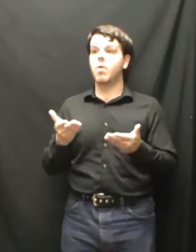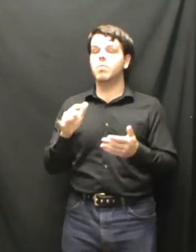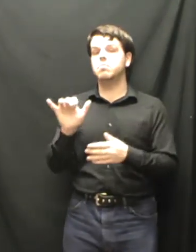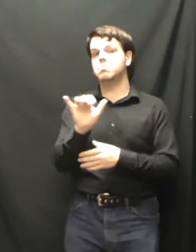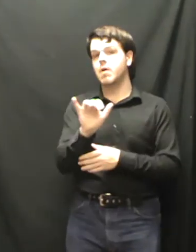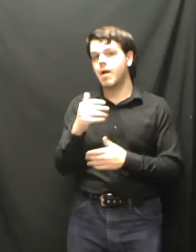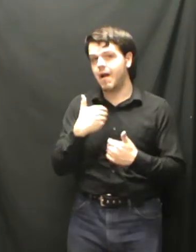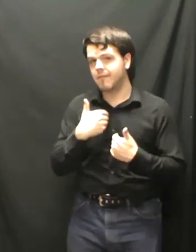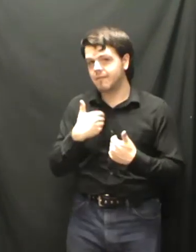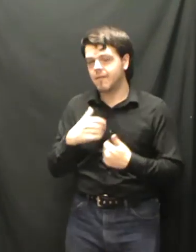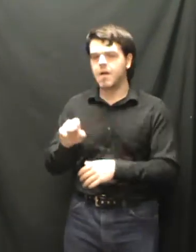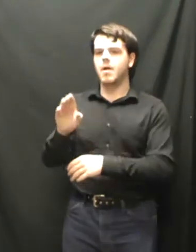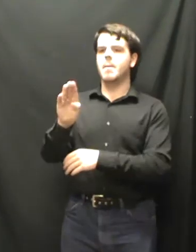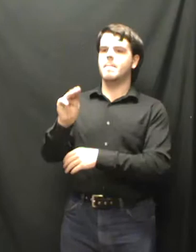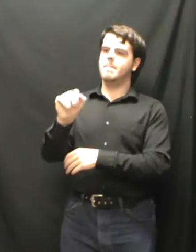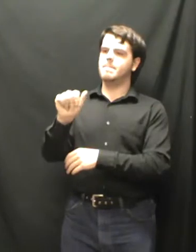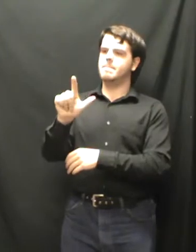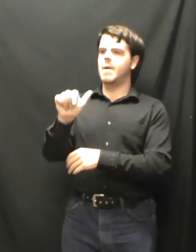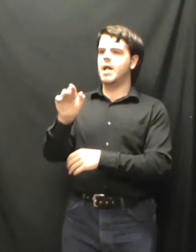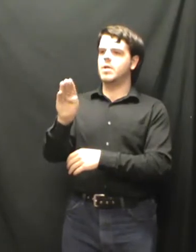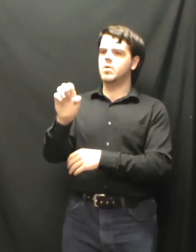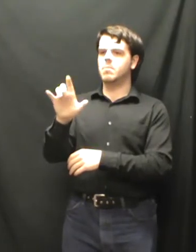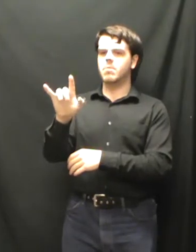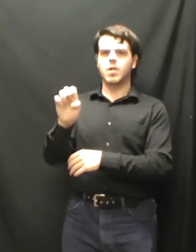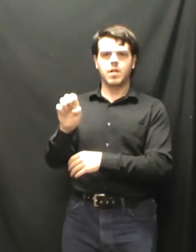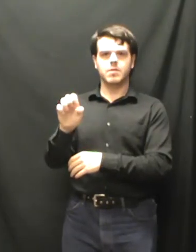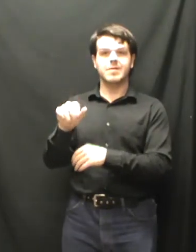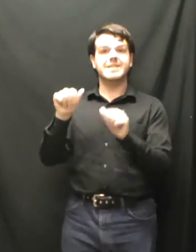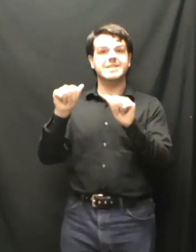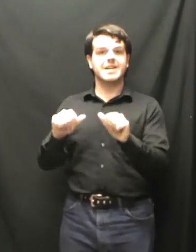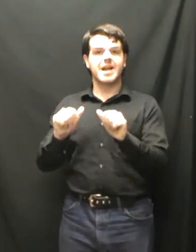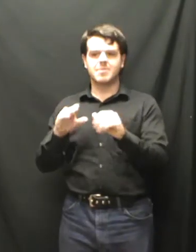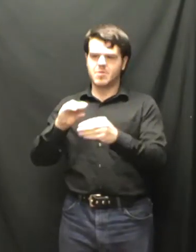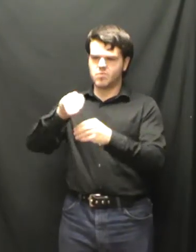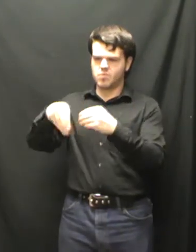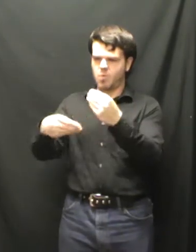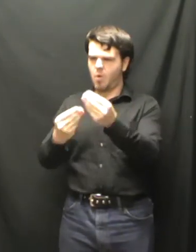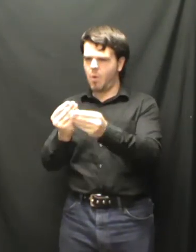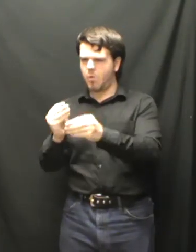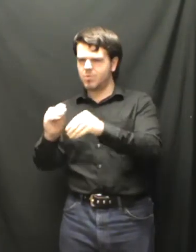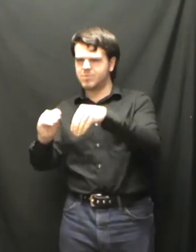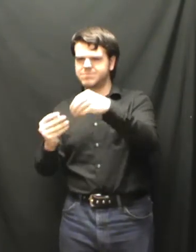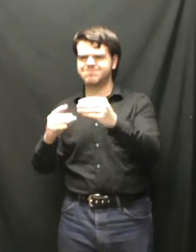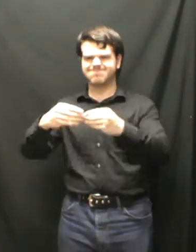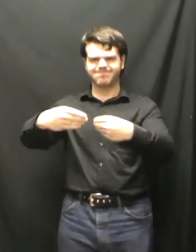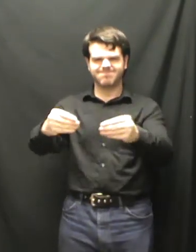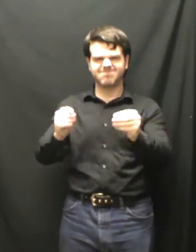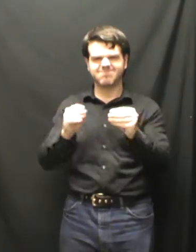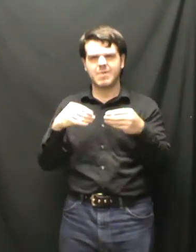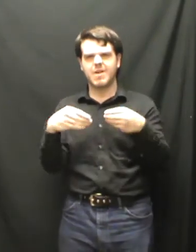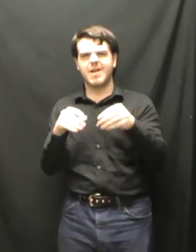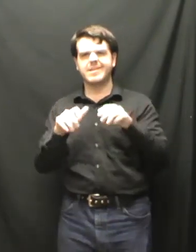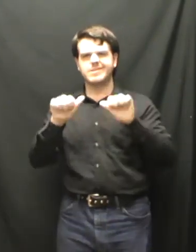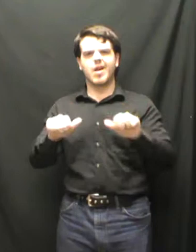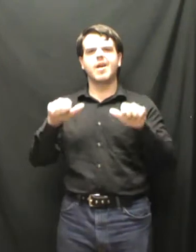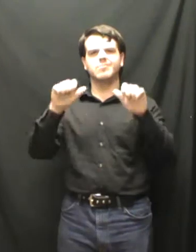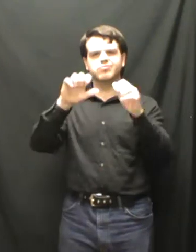we talk about something that can be rolled into a sheet. It can be bent and take a particular form. So we'd say